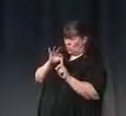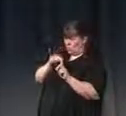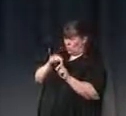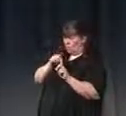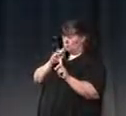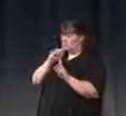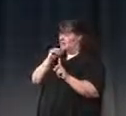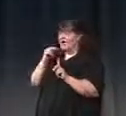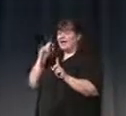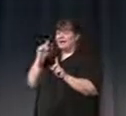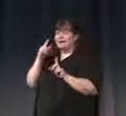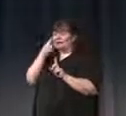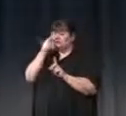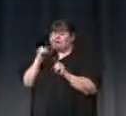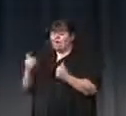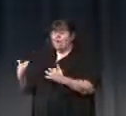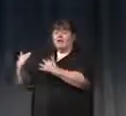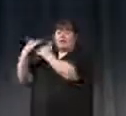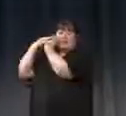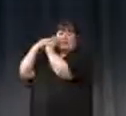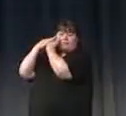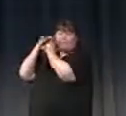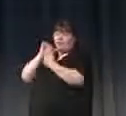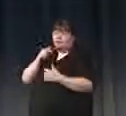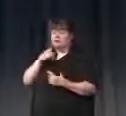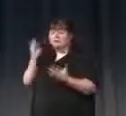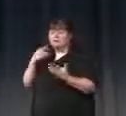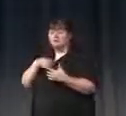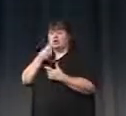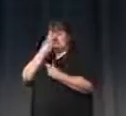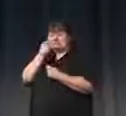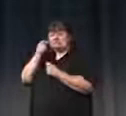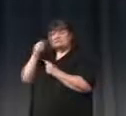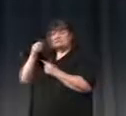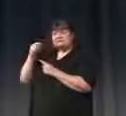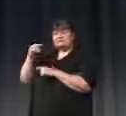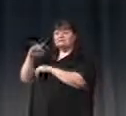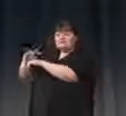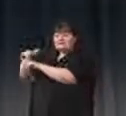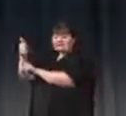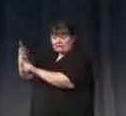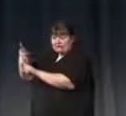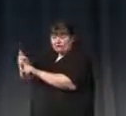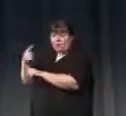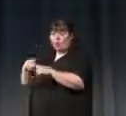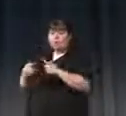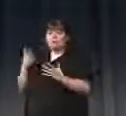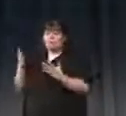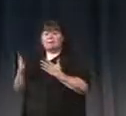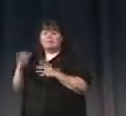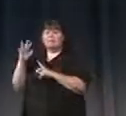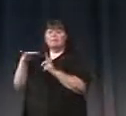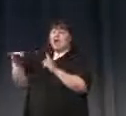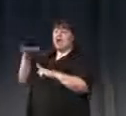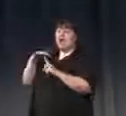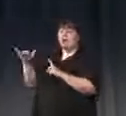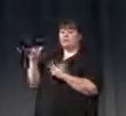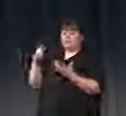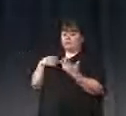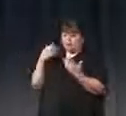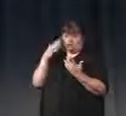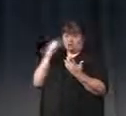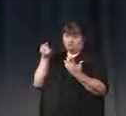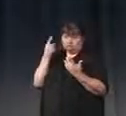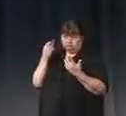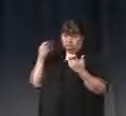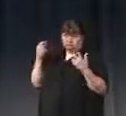interested in the convolution of those two signals, right? You're probably interested in the sound source itself. You might also be interested in the properties of the environment if you want to understand how big the